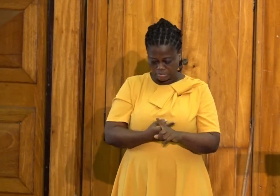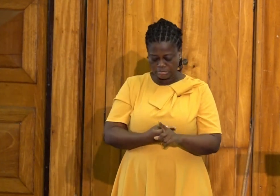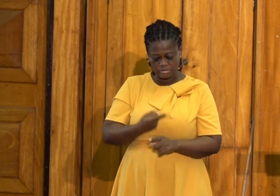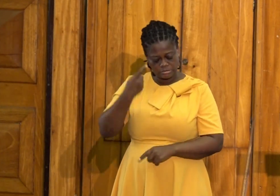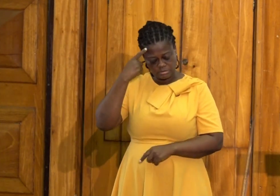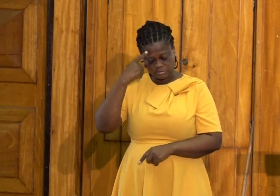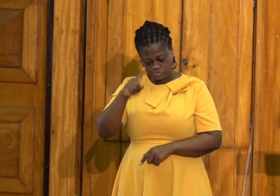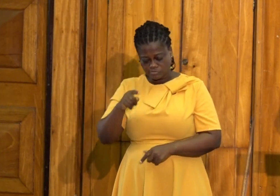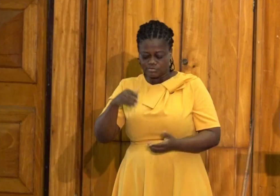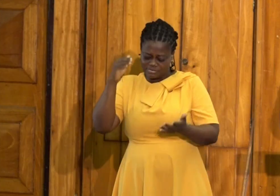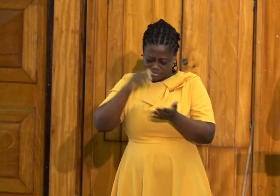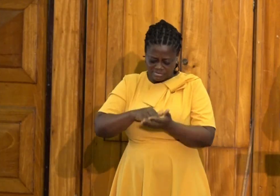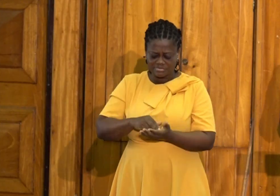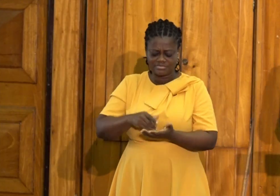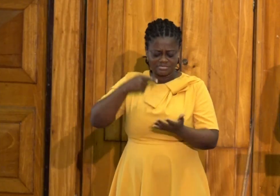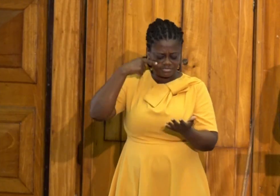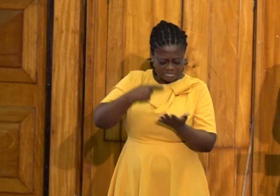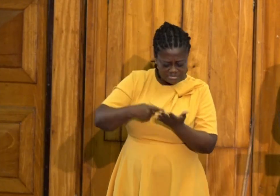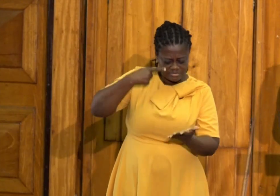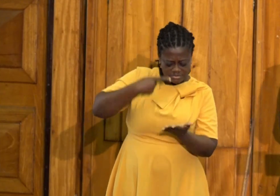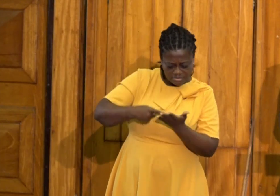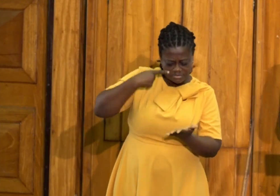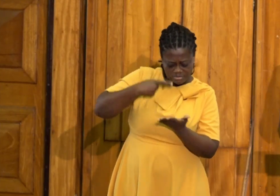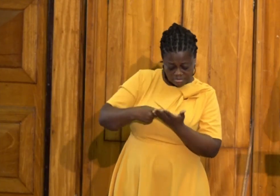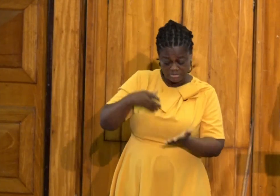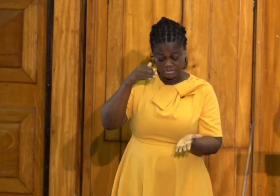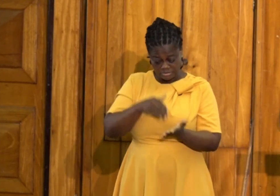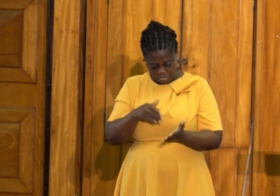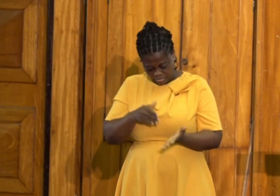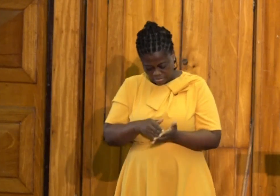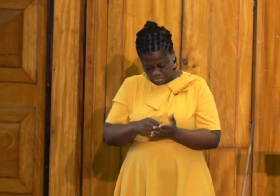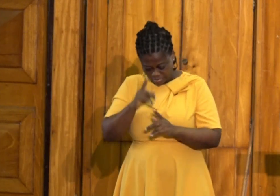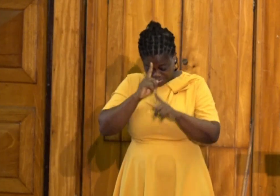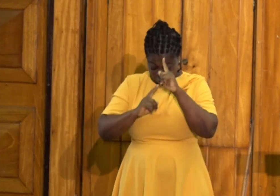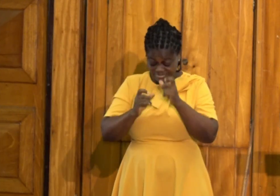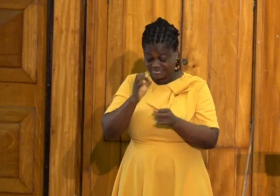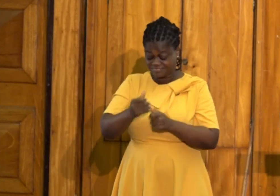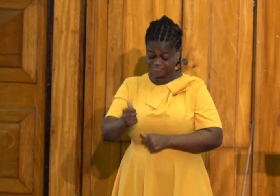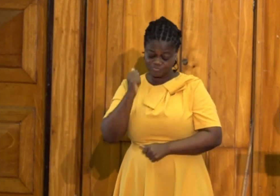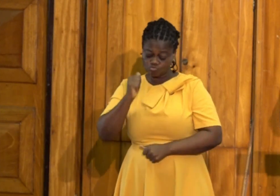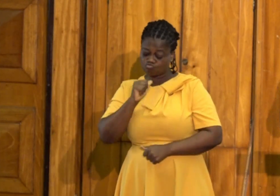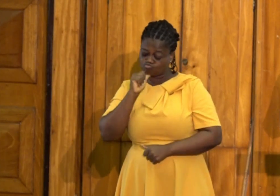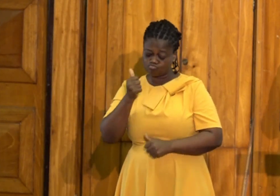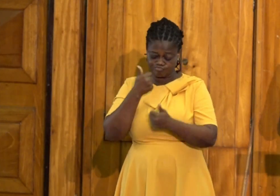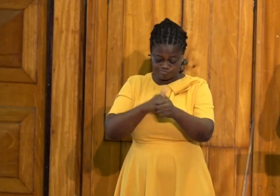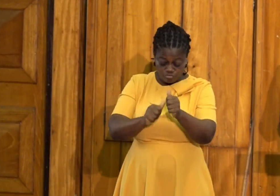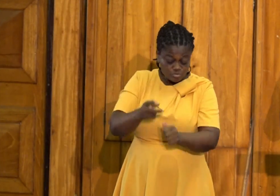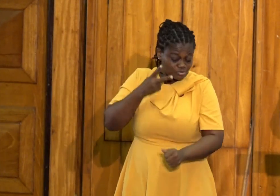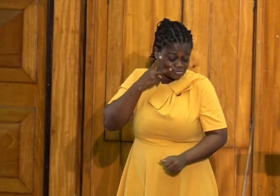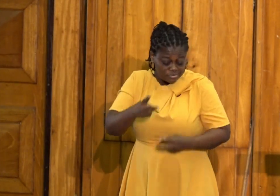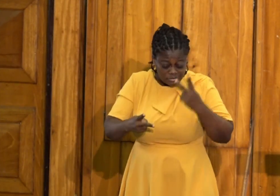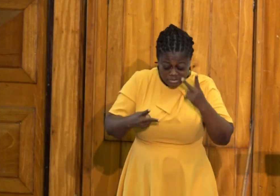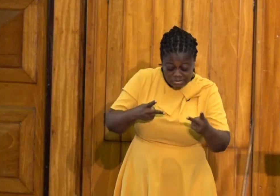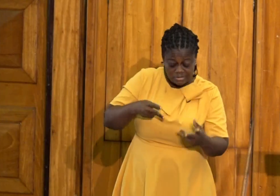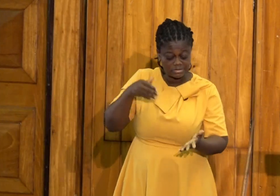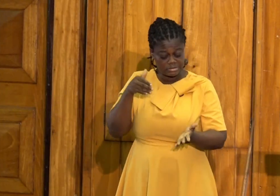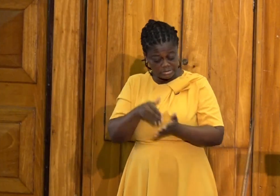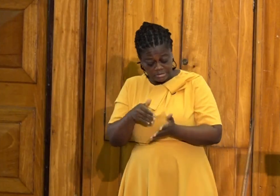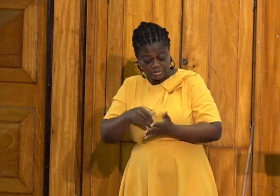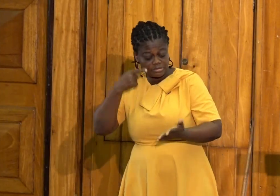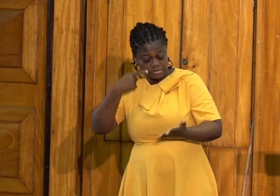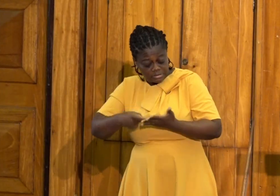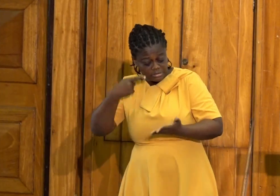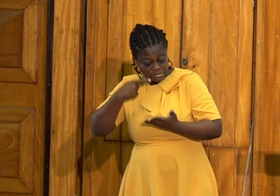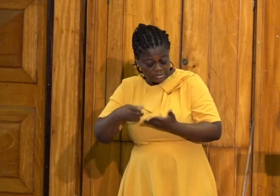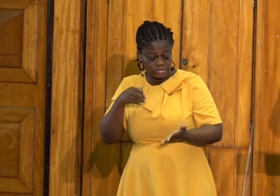follow-up, lesion recurrence is a significant risk. Therefore, we zoomed in on this